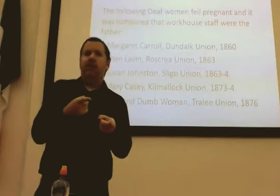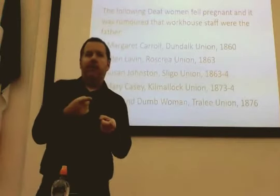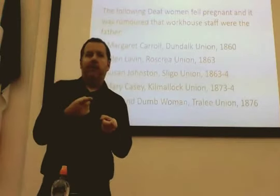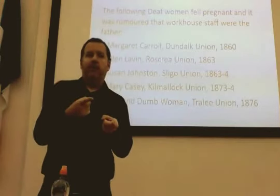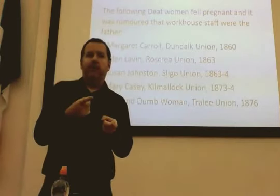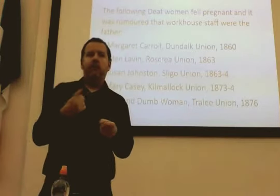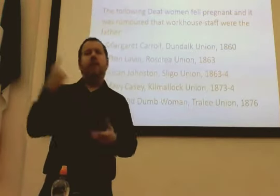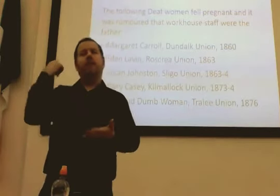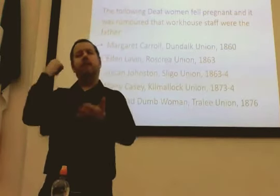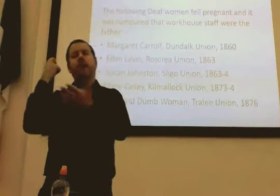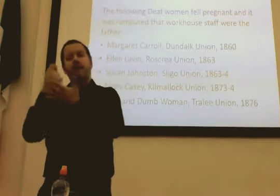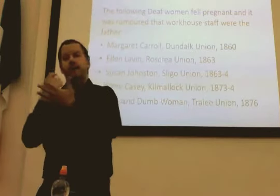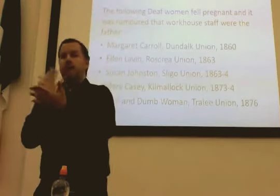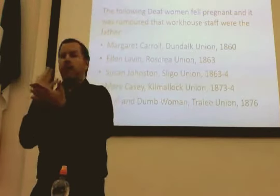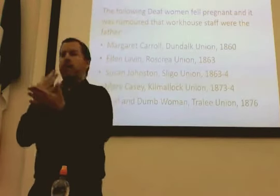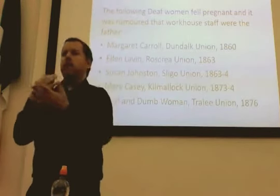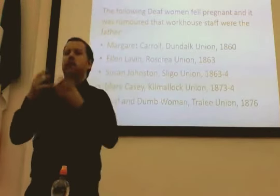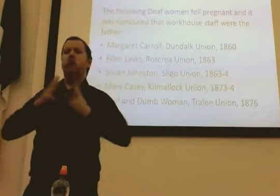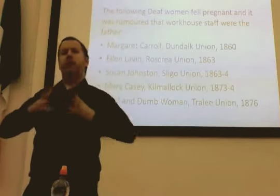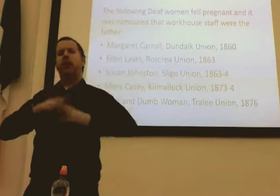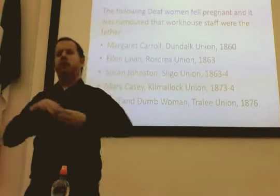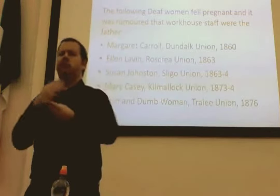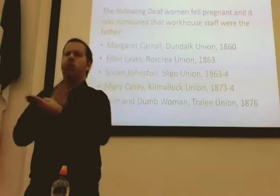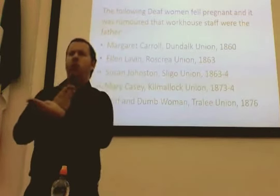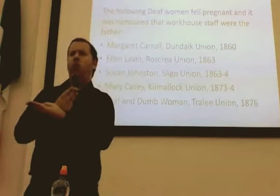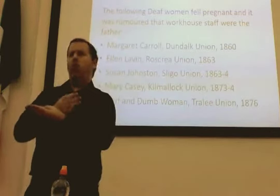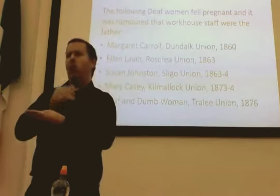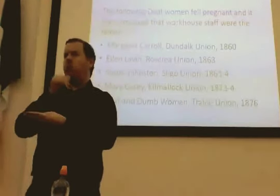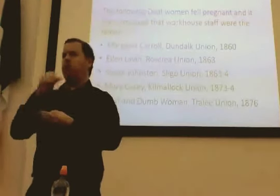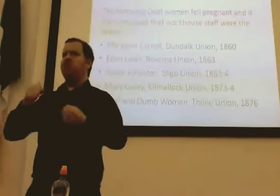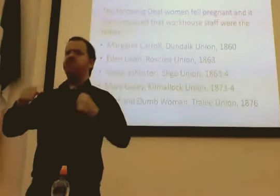and found that they were extremely vulnerable within the workhouse.